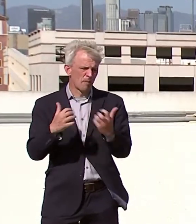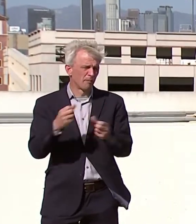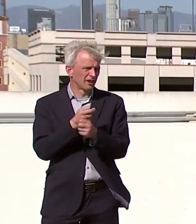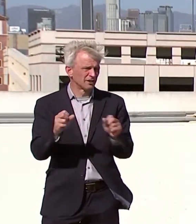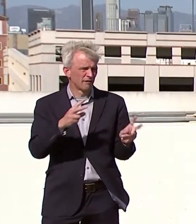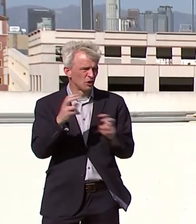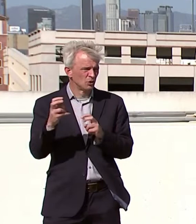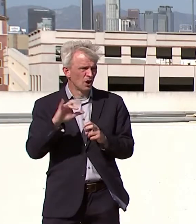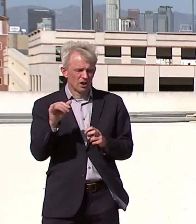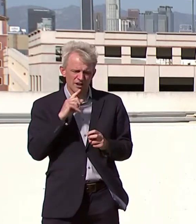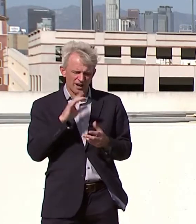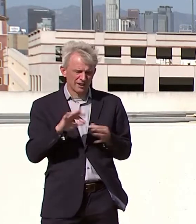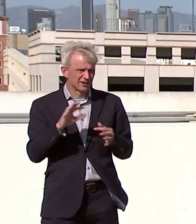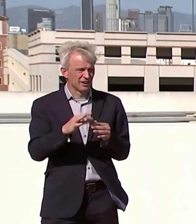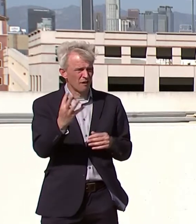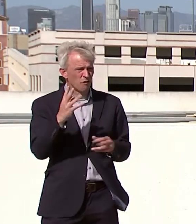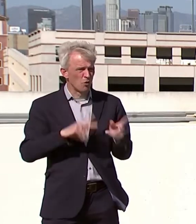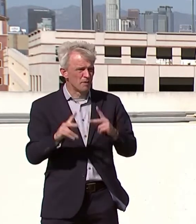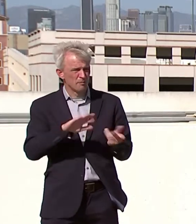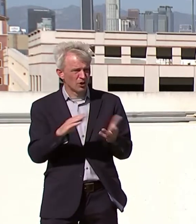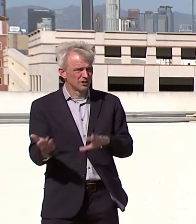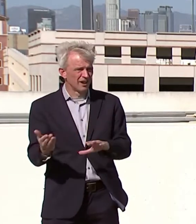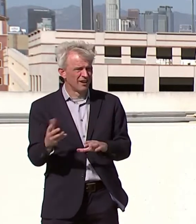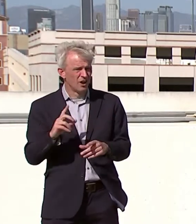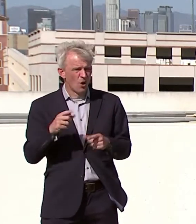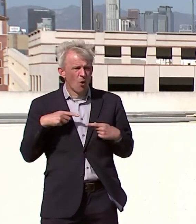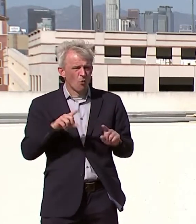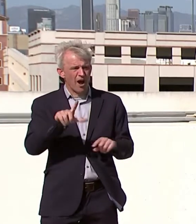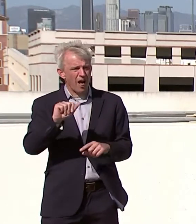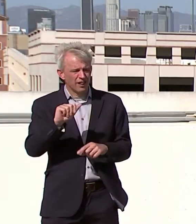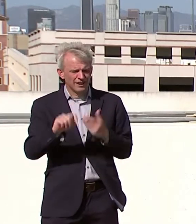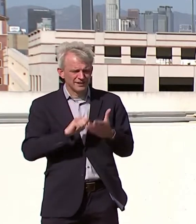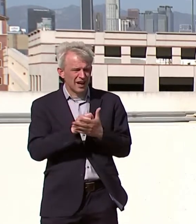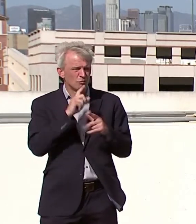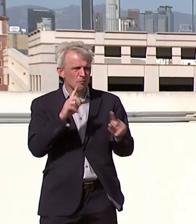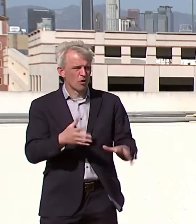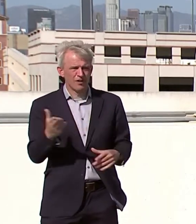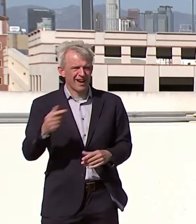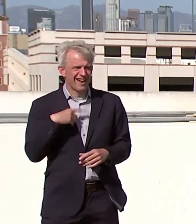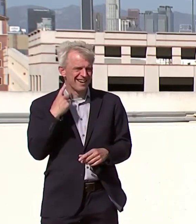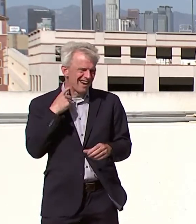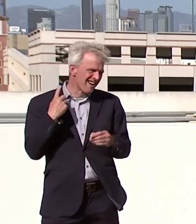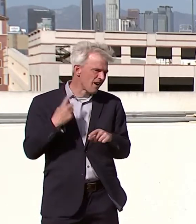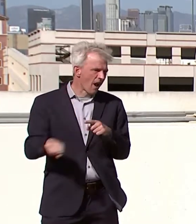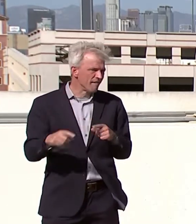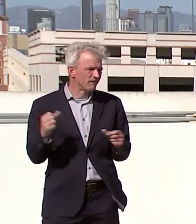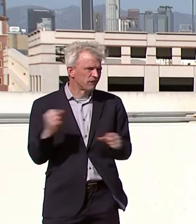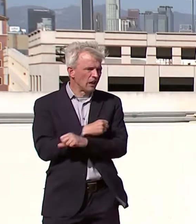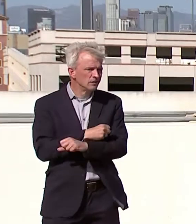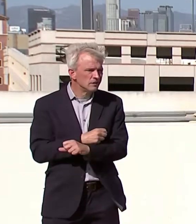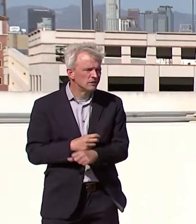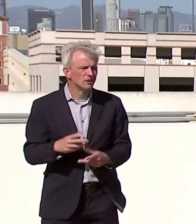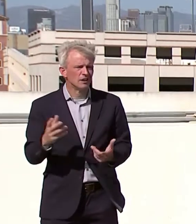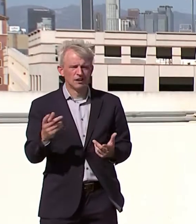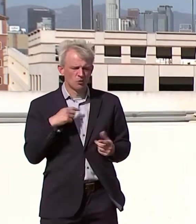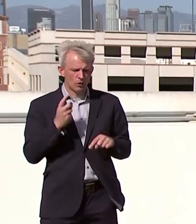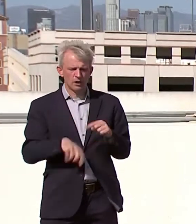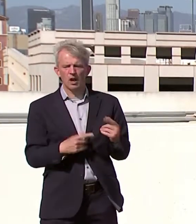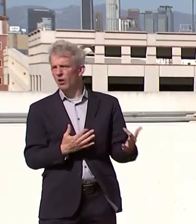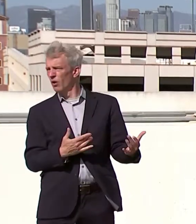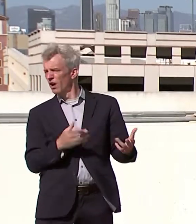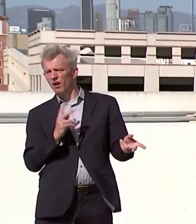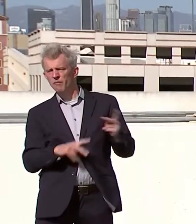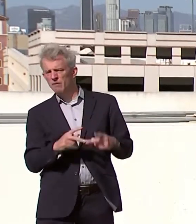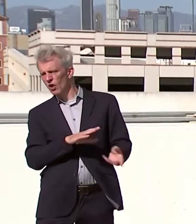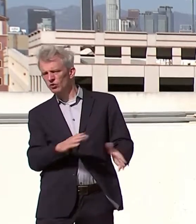4 people died when the LA Times reporter was there, a knife fight. I mean, these things, we can't wait for somebody else to die, and police are there to make sure folks are protected.